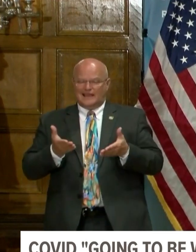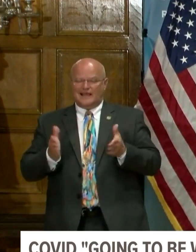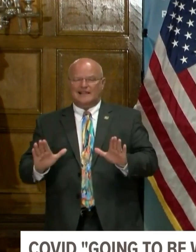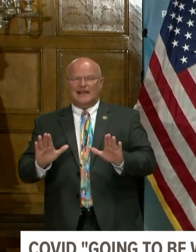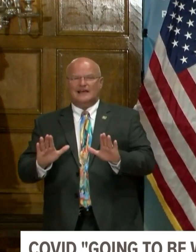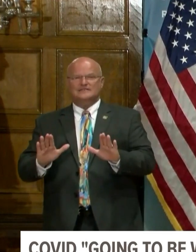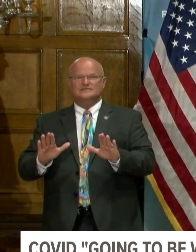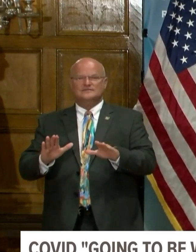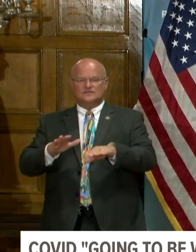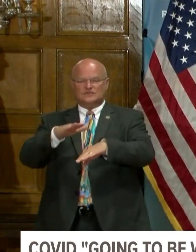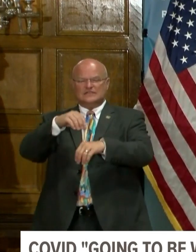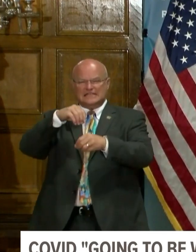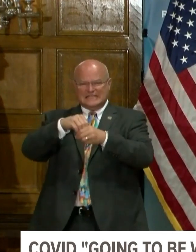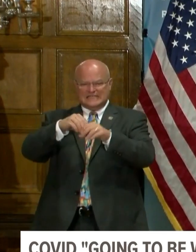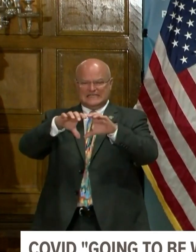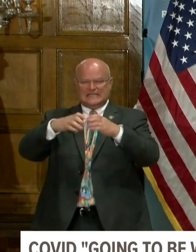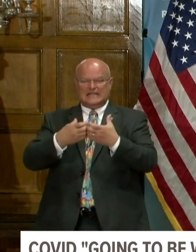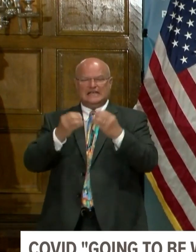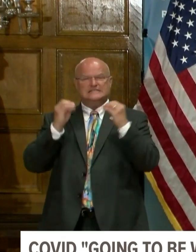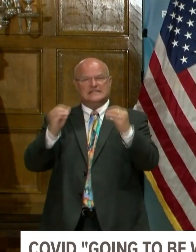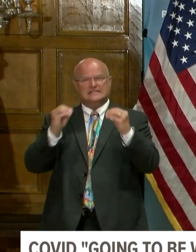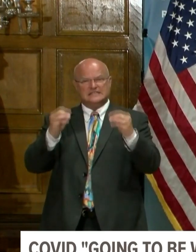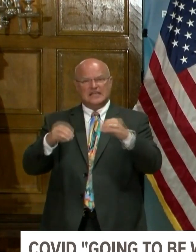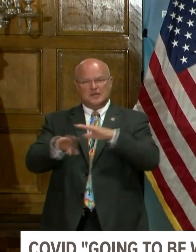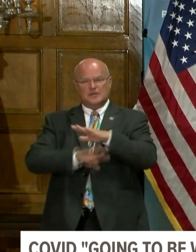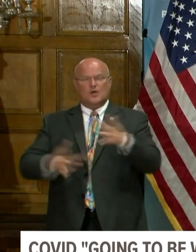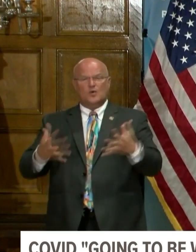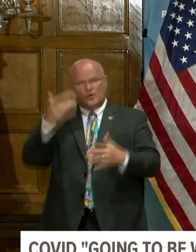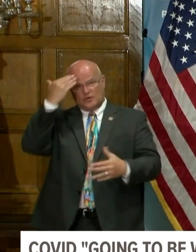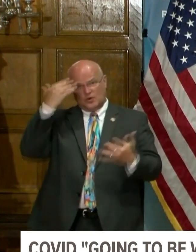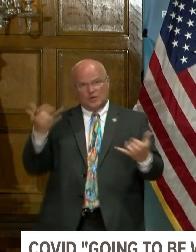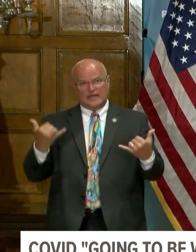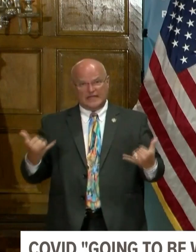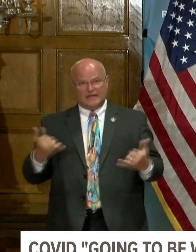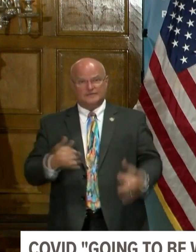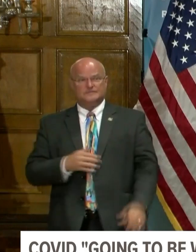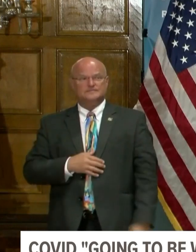for on-site education based on what we know right now.